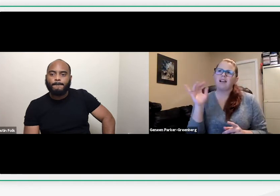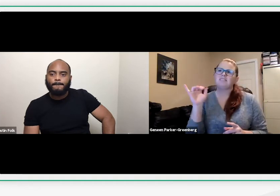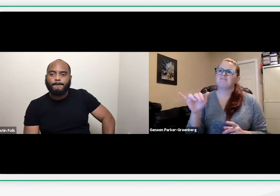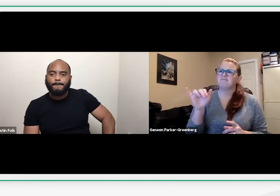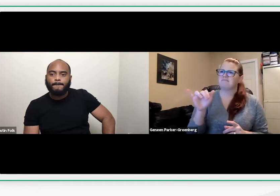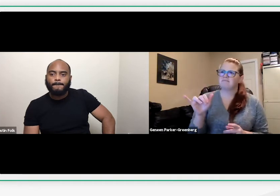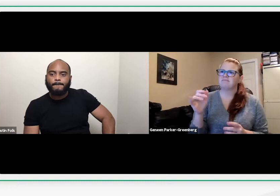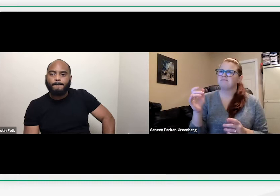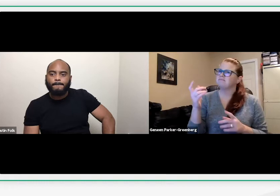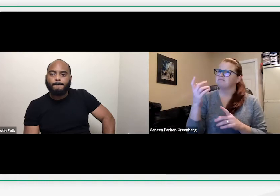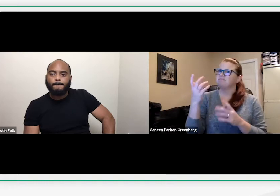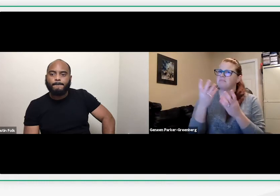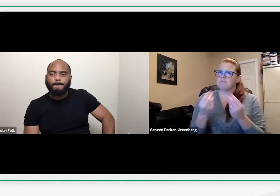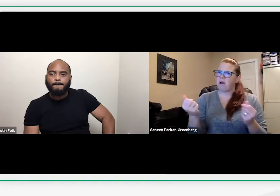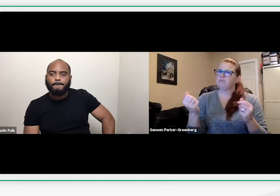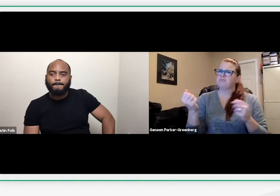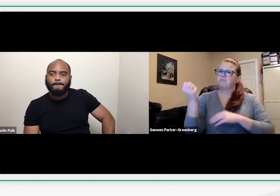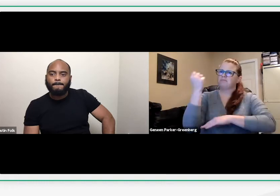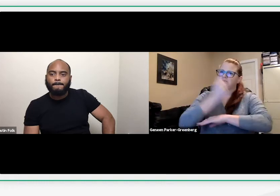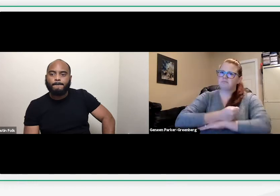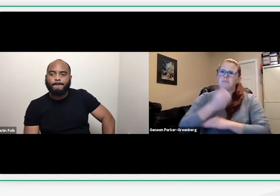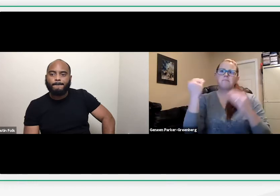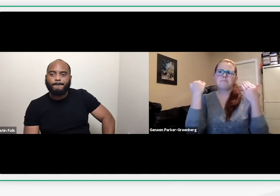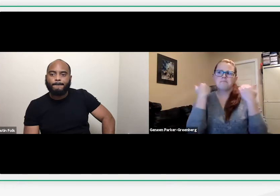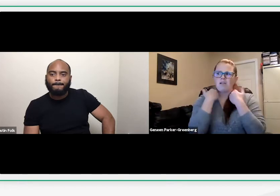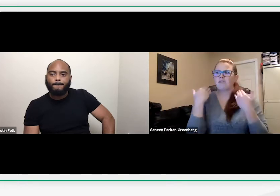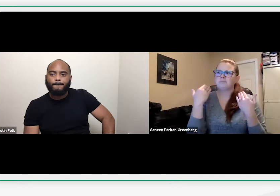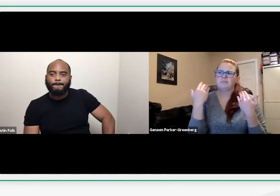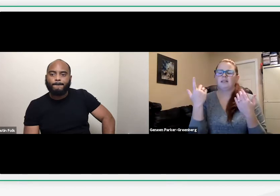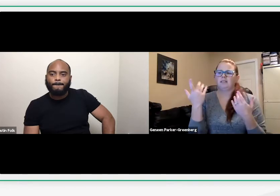Street when they realized that